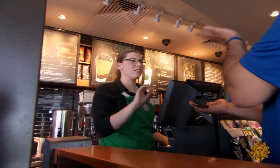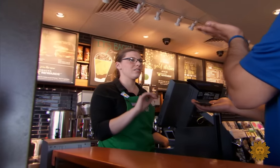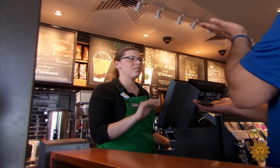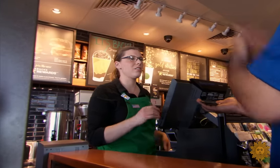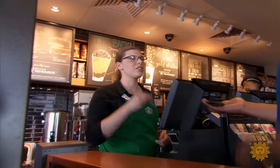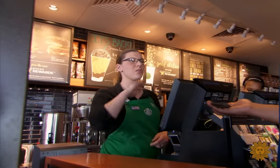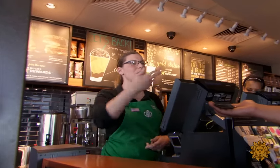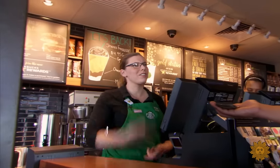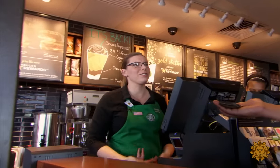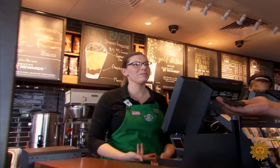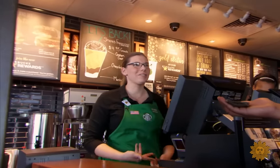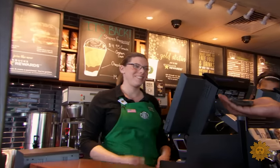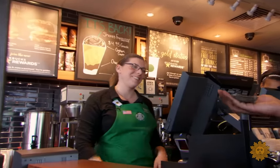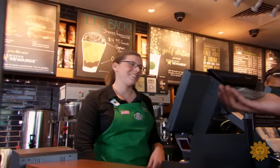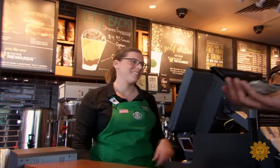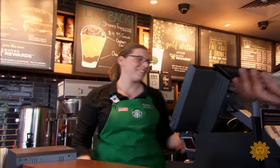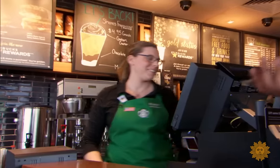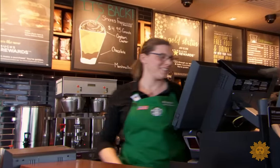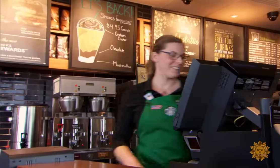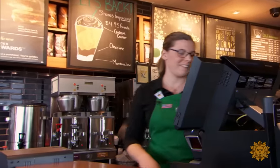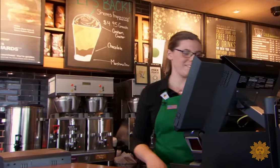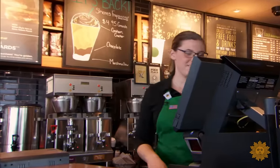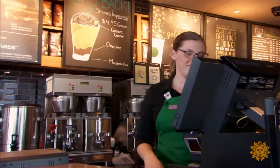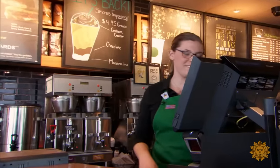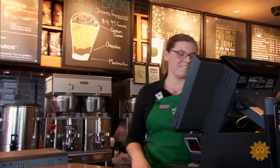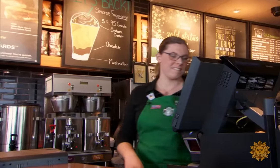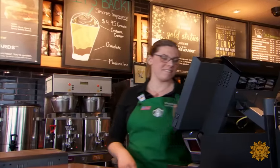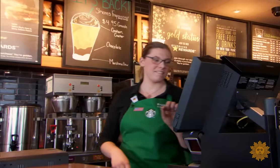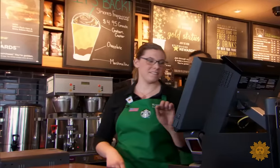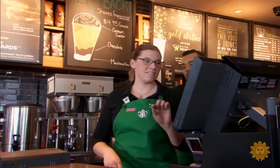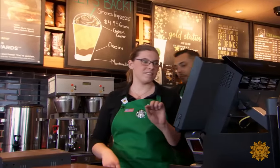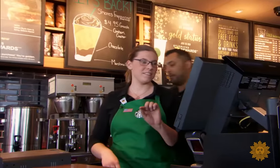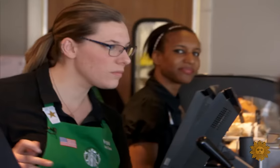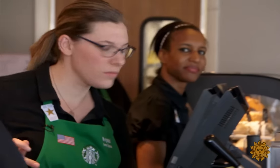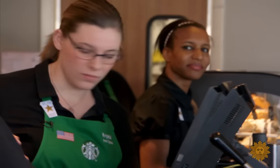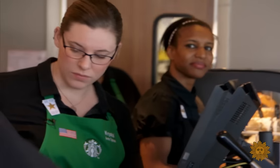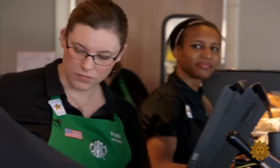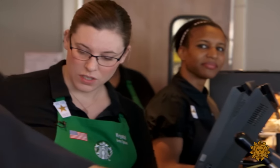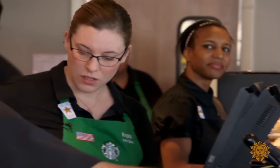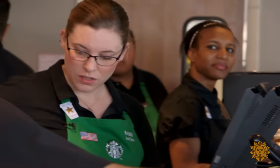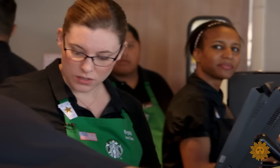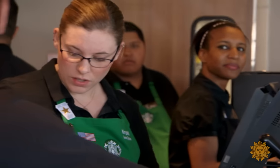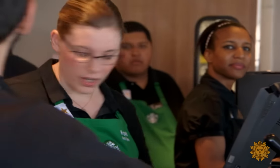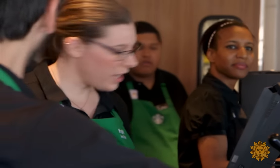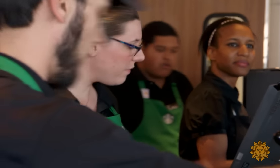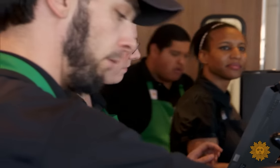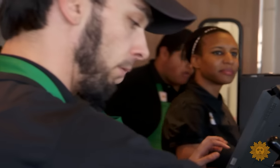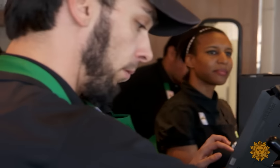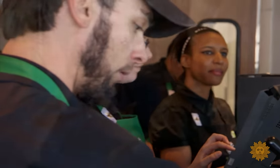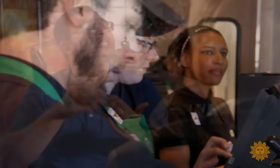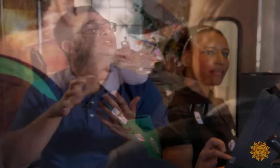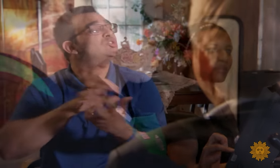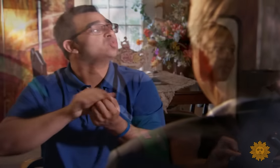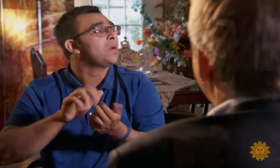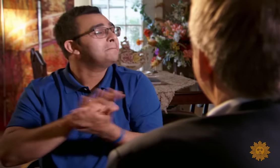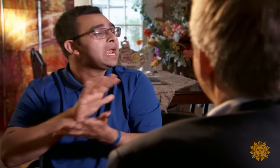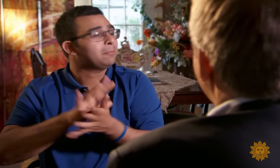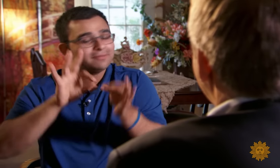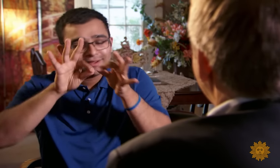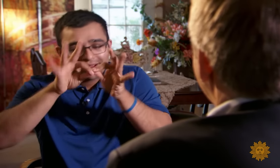navigating a hearing world is often frustrating, what Crystal did was a wonderful gesture that he will never forget. He